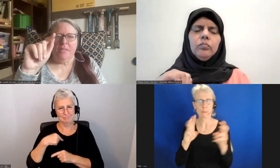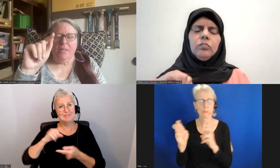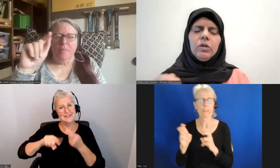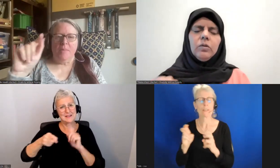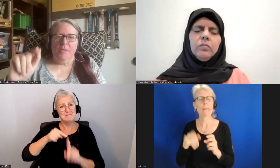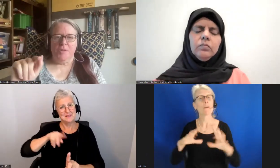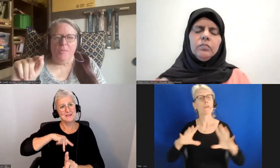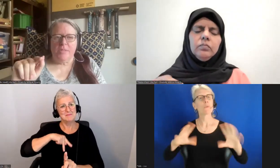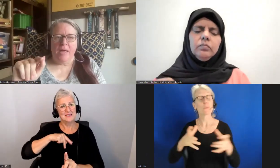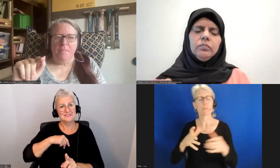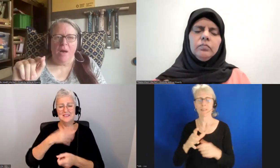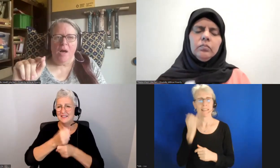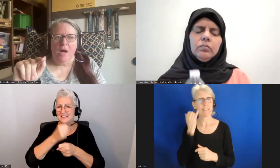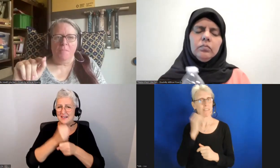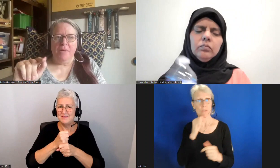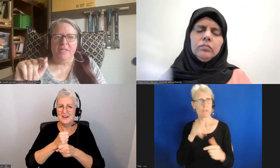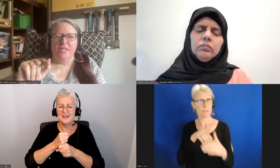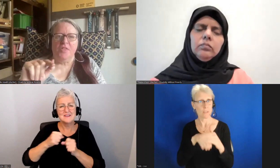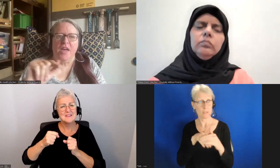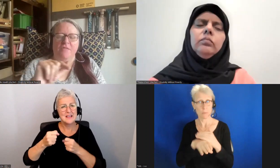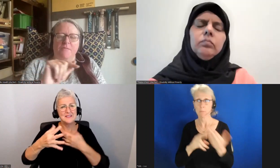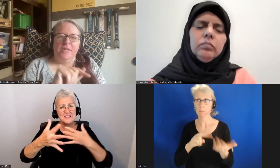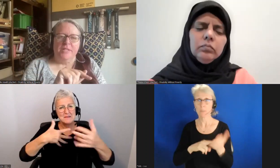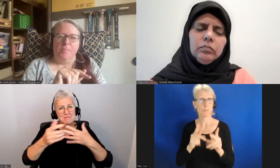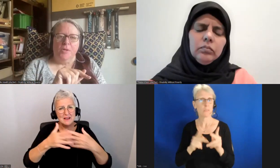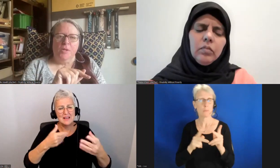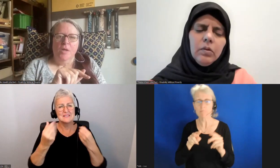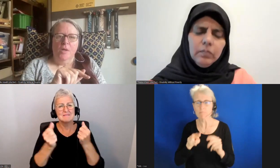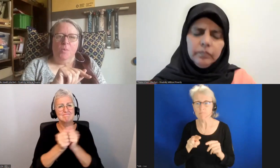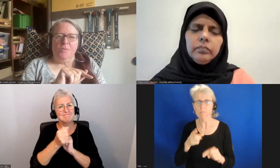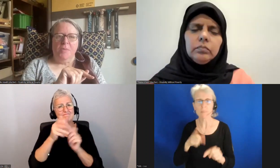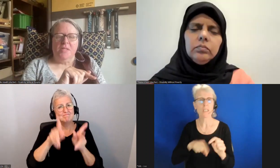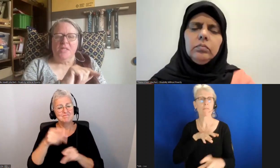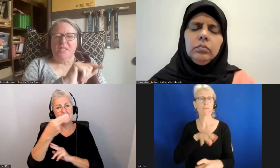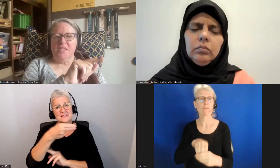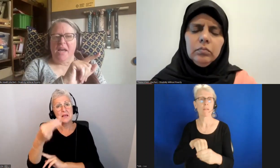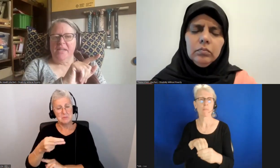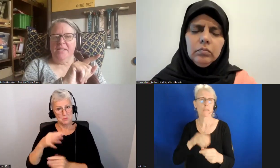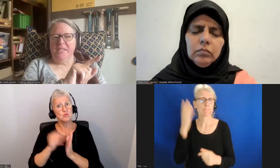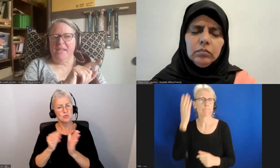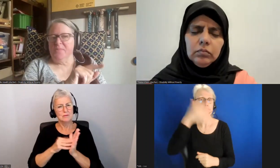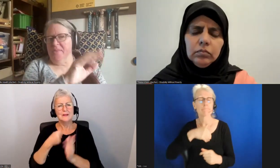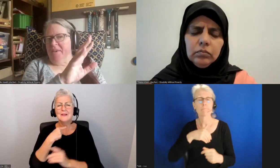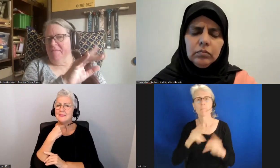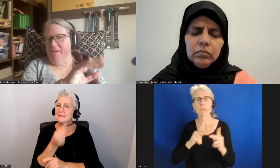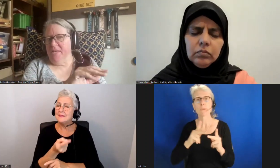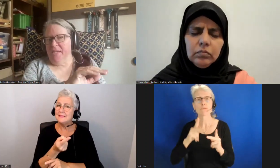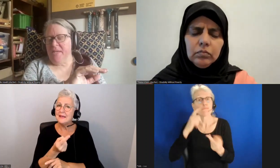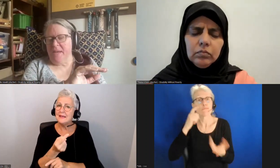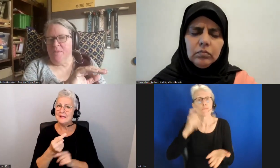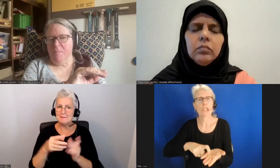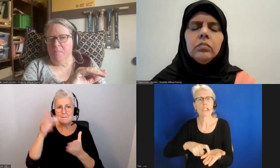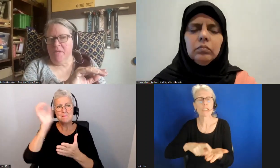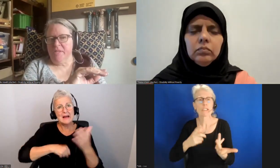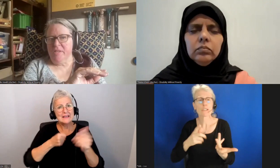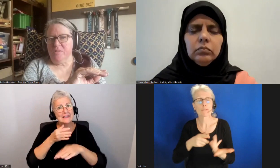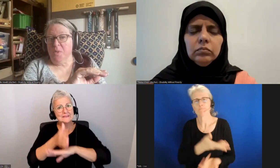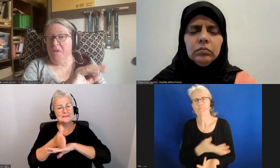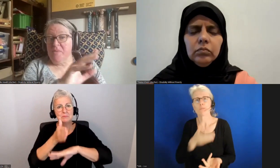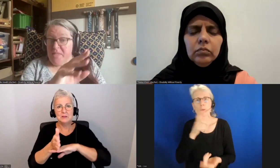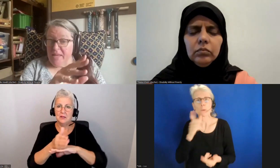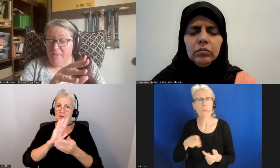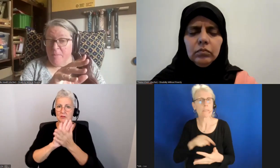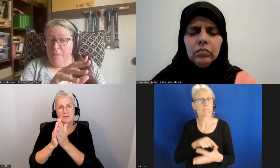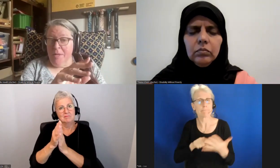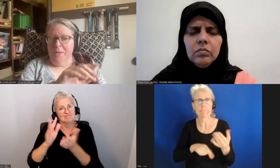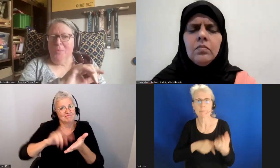inaccessibility means that people don't take part, means that they're invisible, which means that society says, well, they don't really need anything because